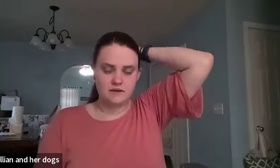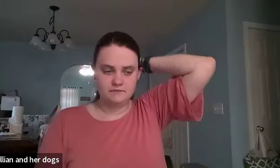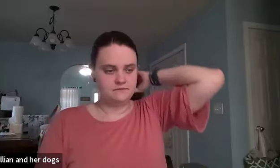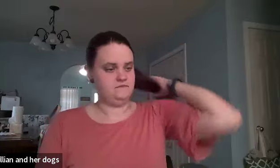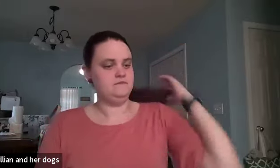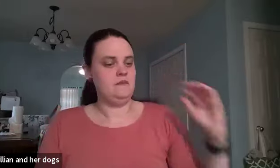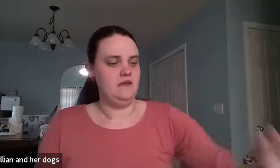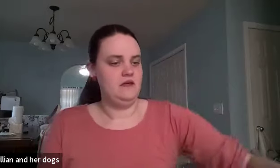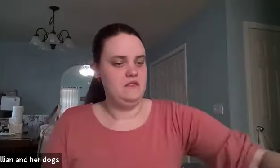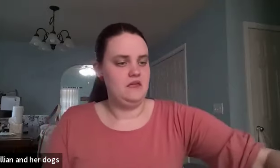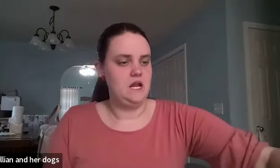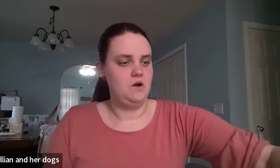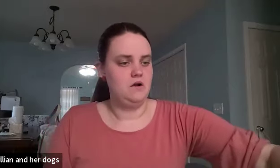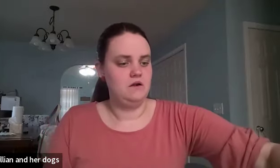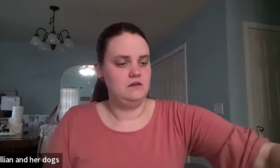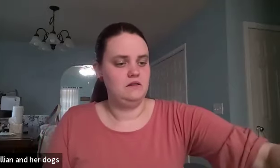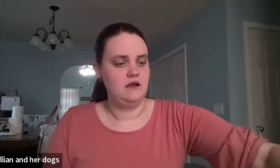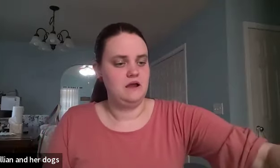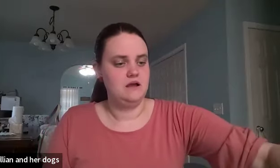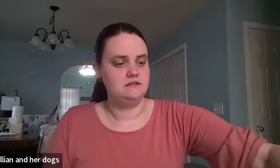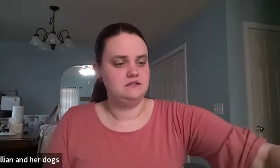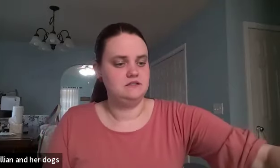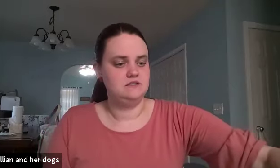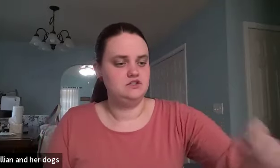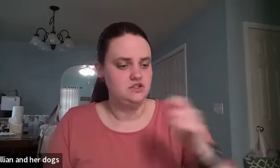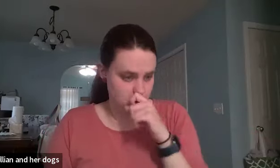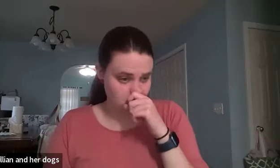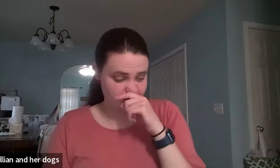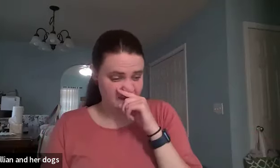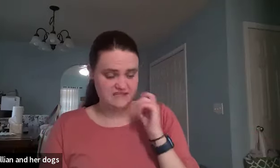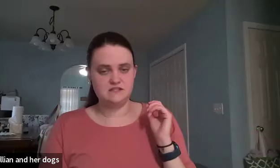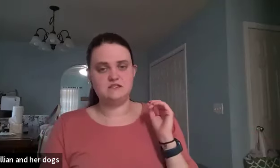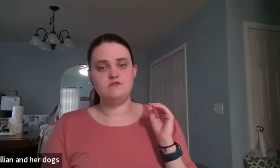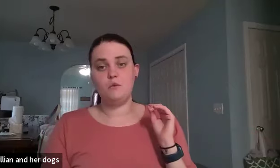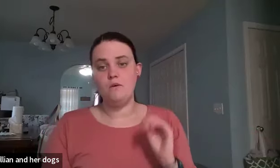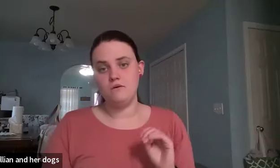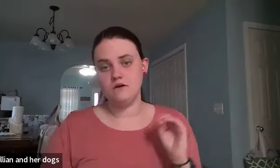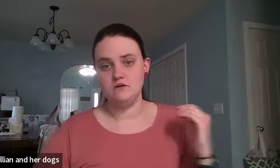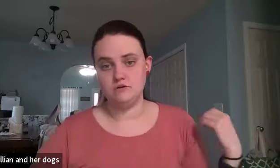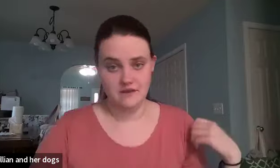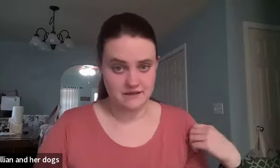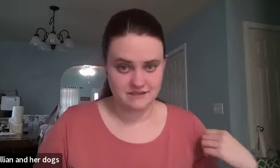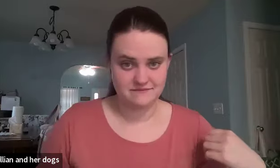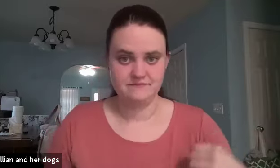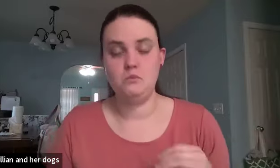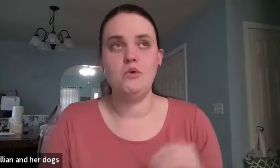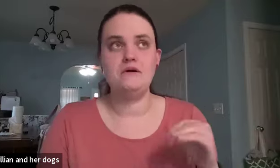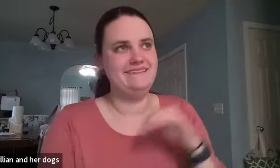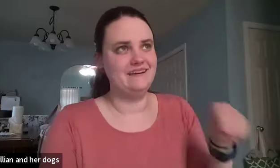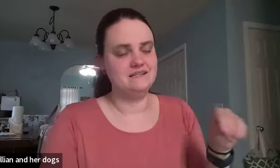Okay. And then our last two is the sign for more or less. More and